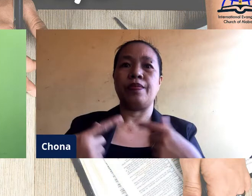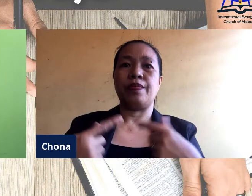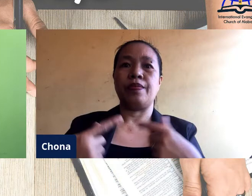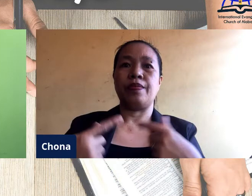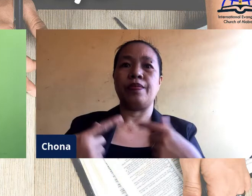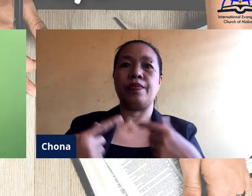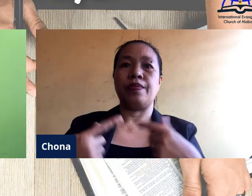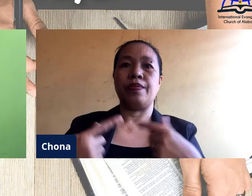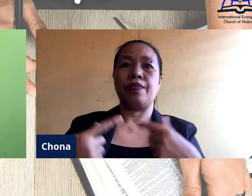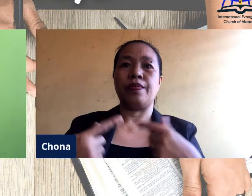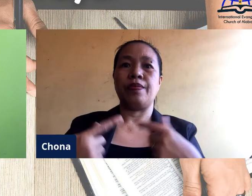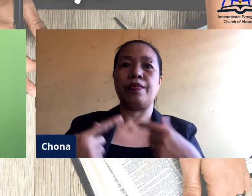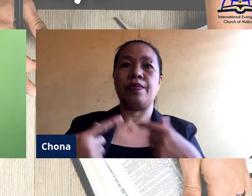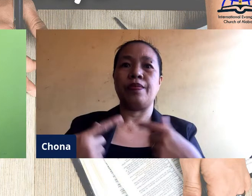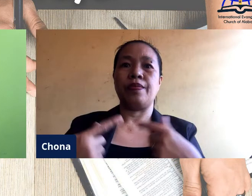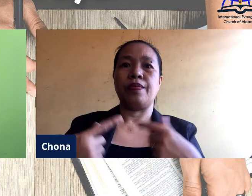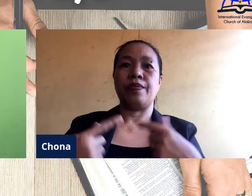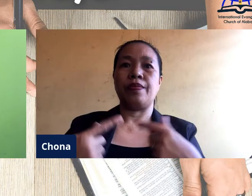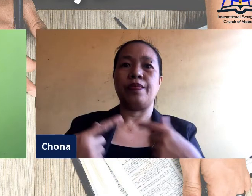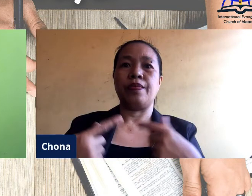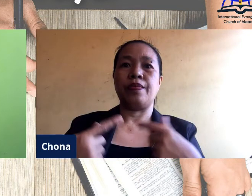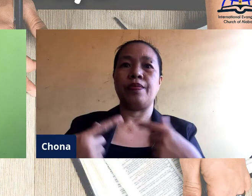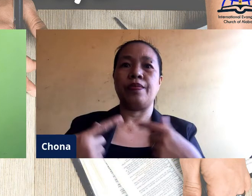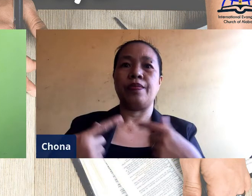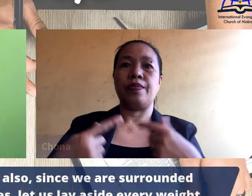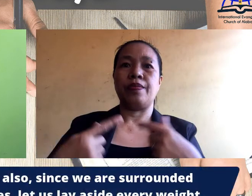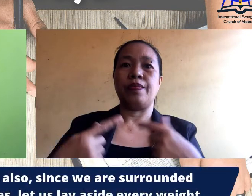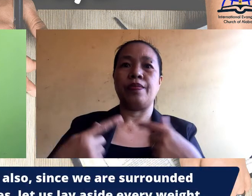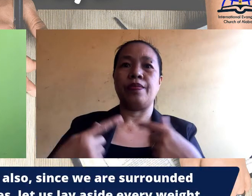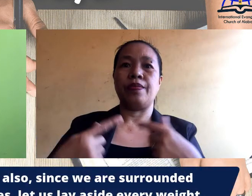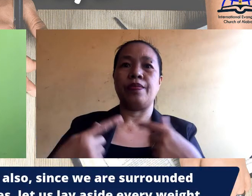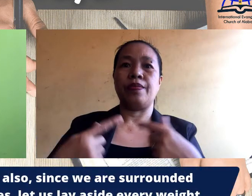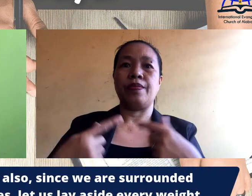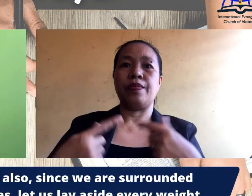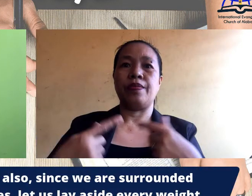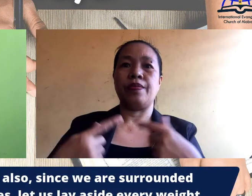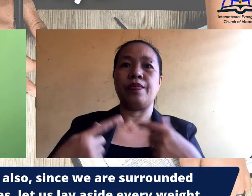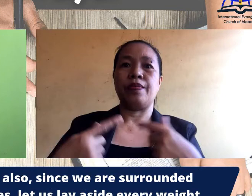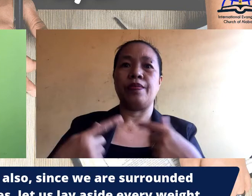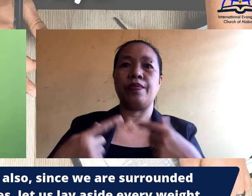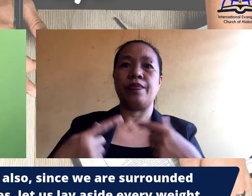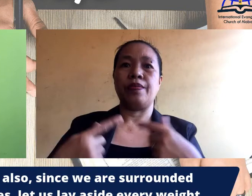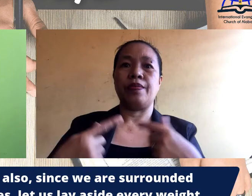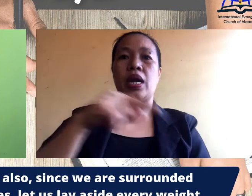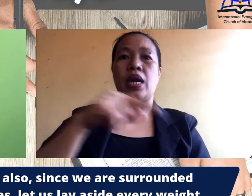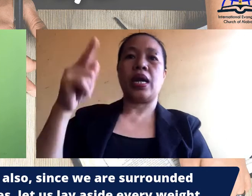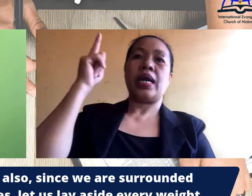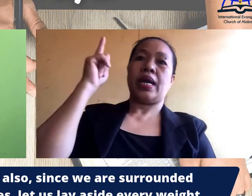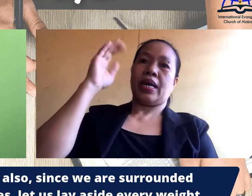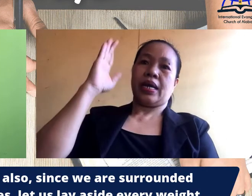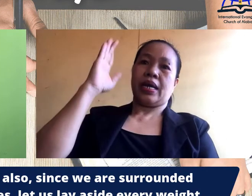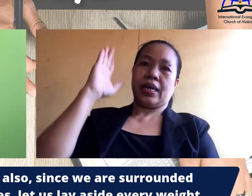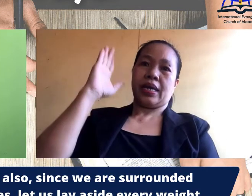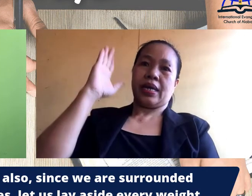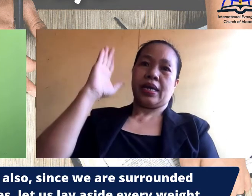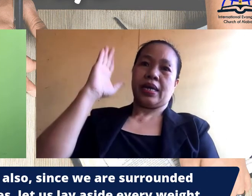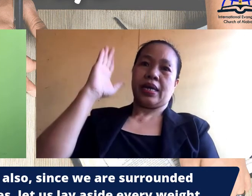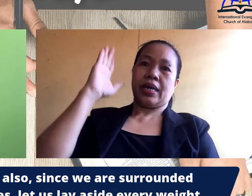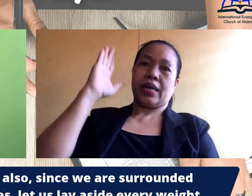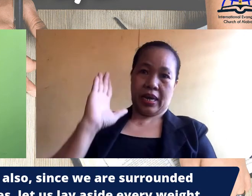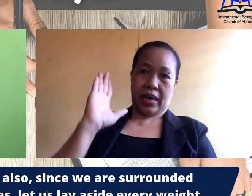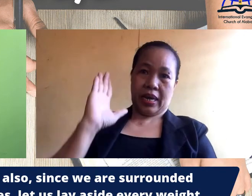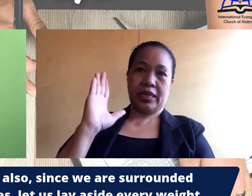tagapagligtas. Sabi rin po sa Hebrews 12, 1 and 2, "Therefore, we also, since we